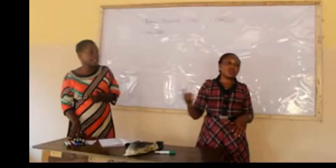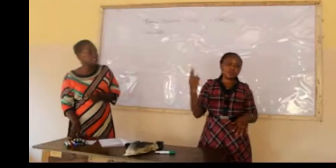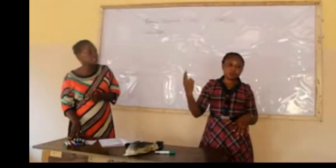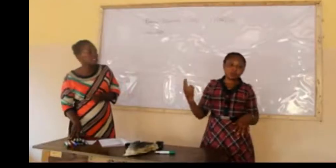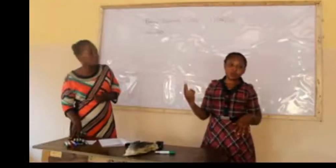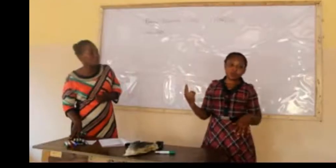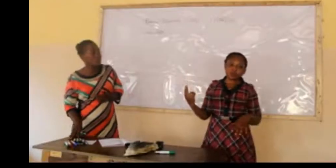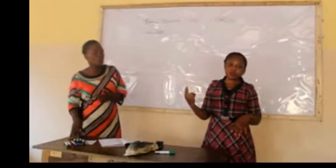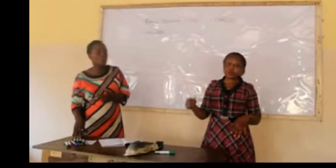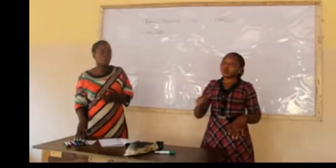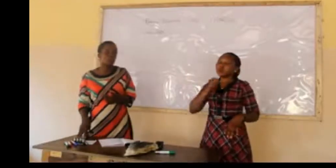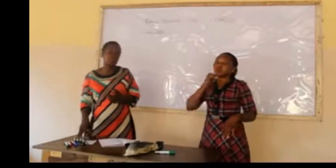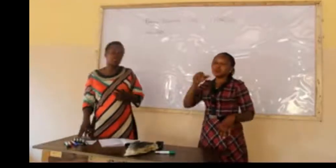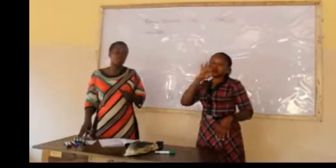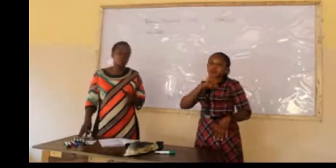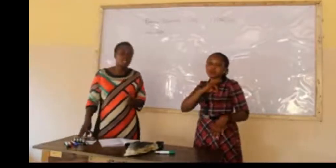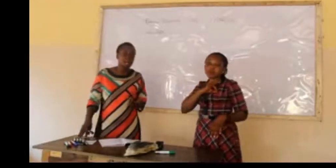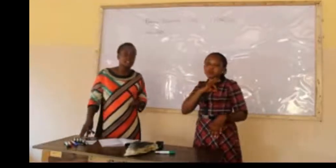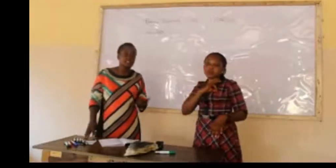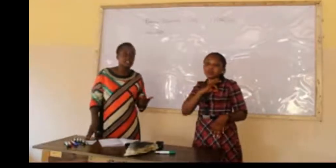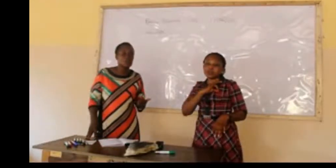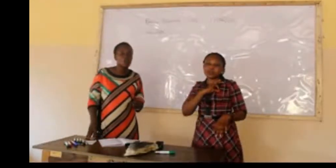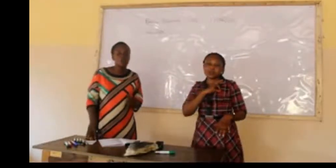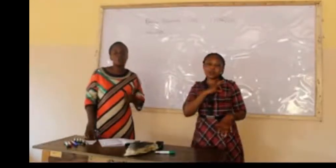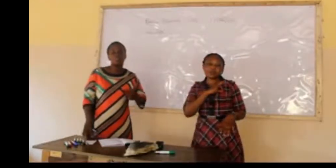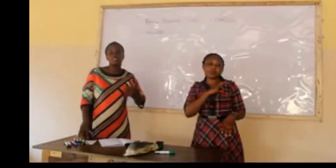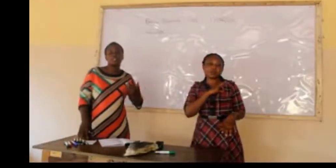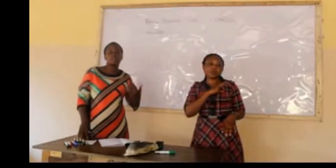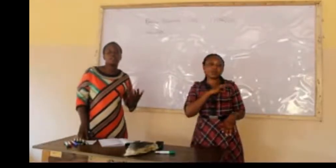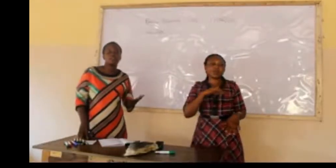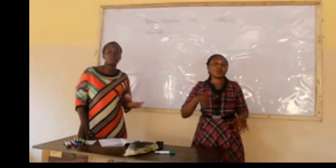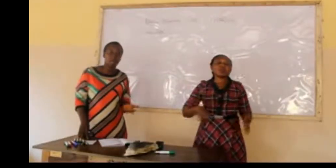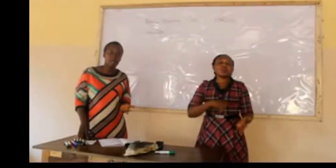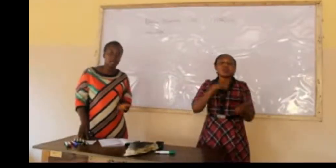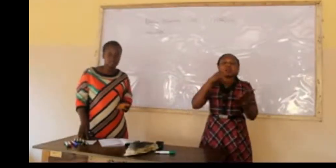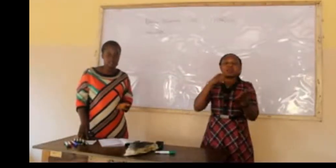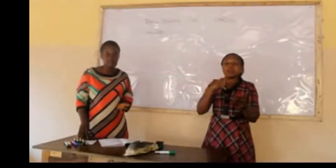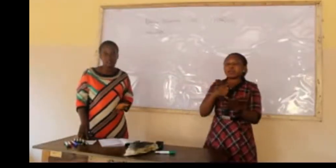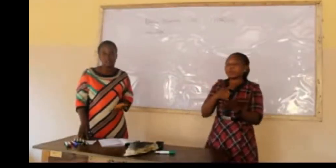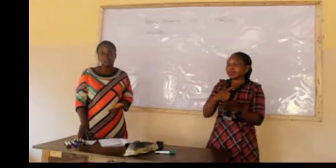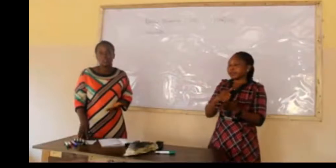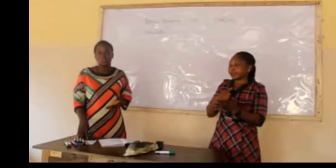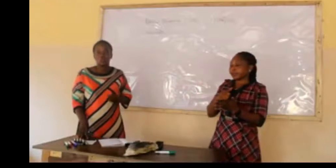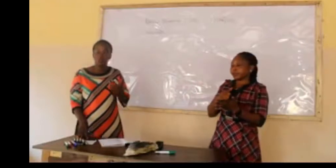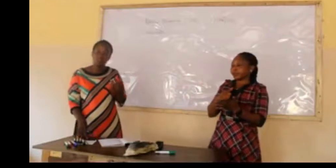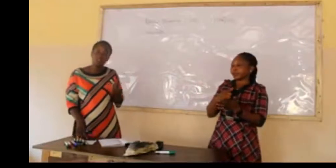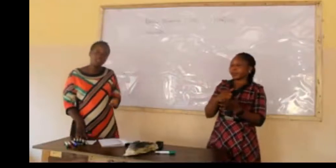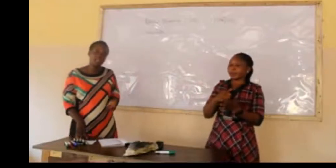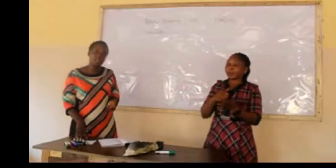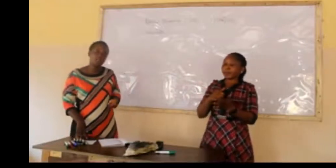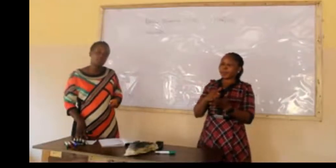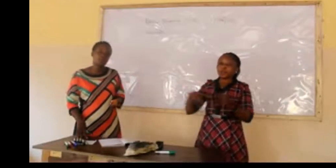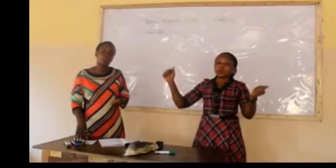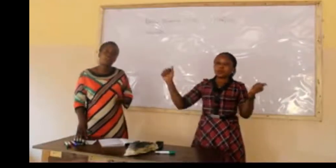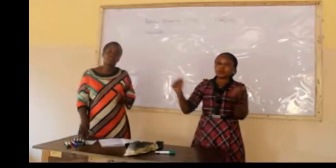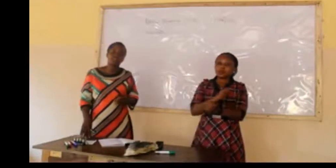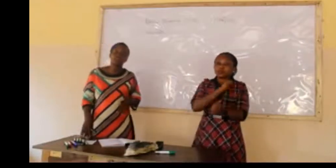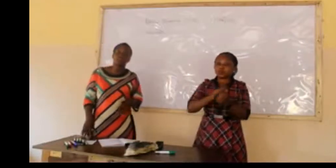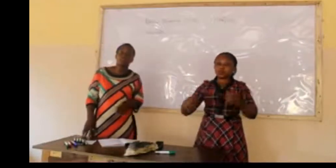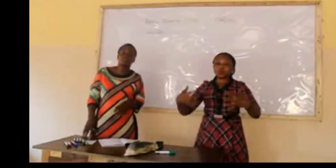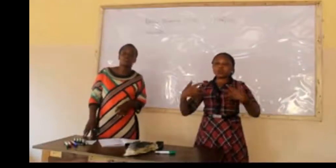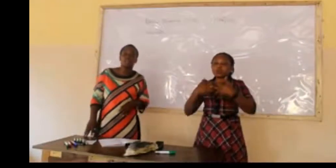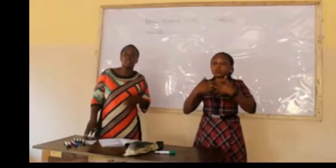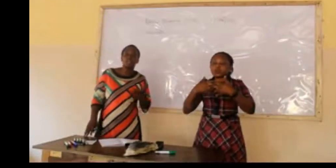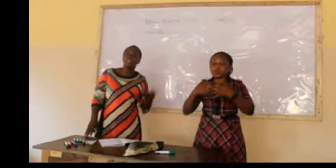said that friction causes wear and tear of machinery parts. We also said that friction